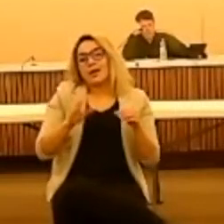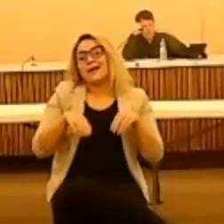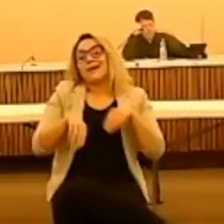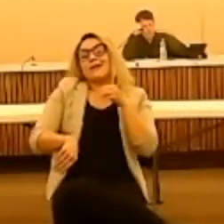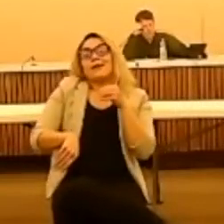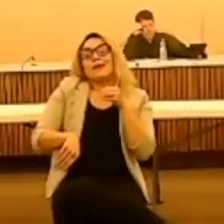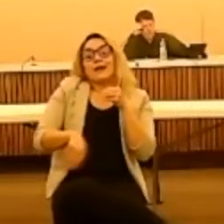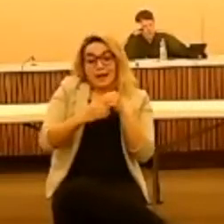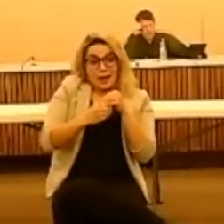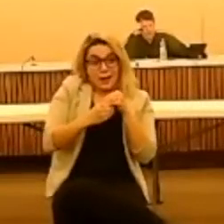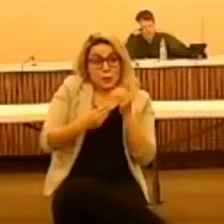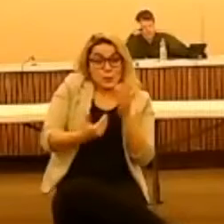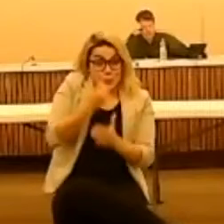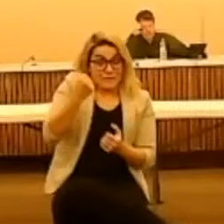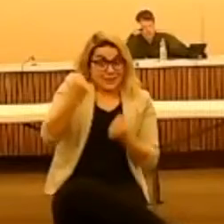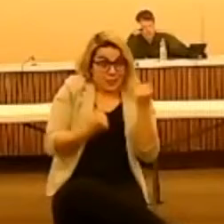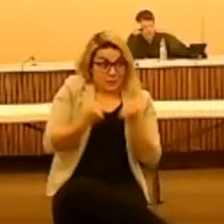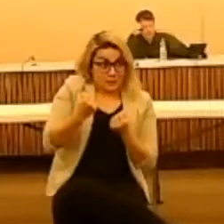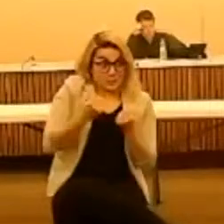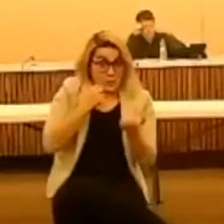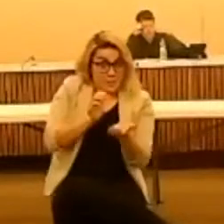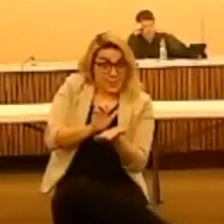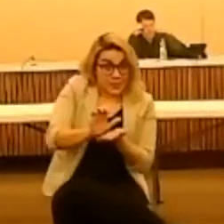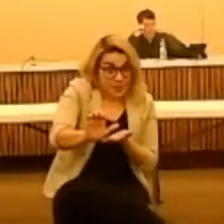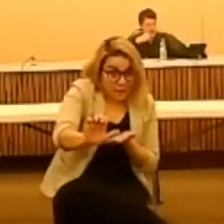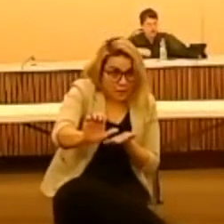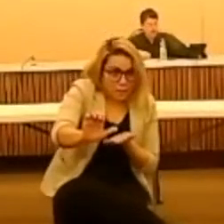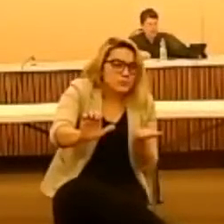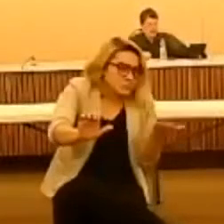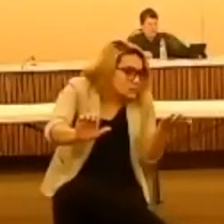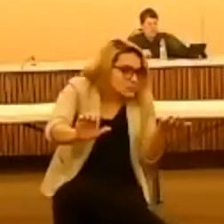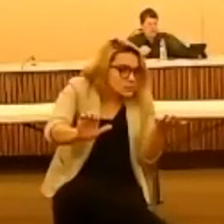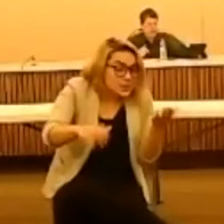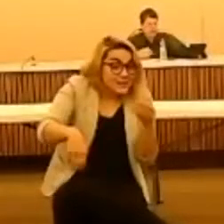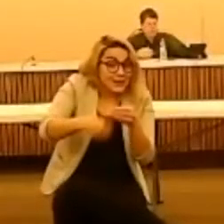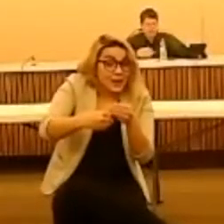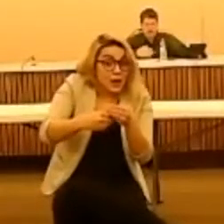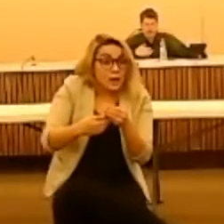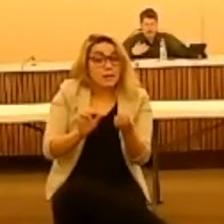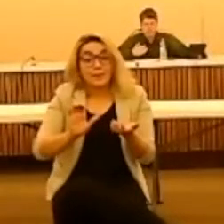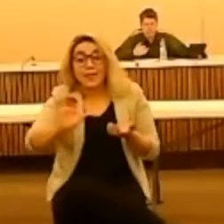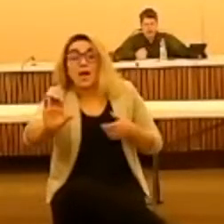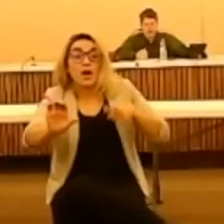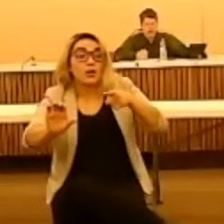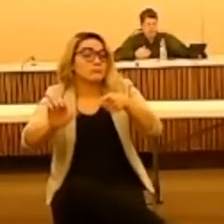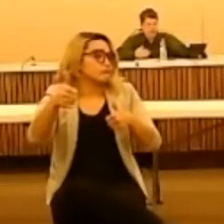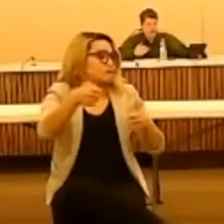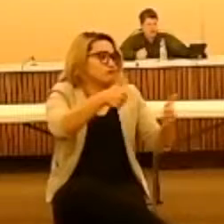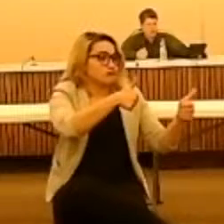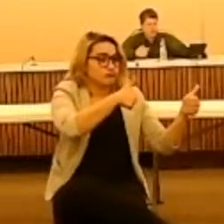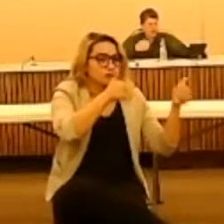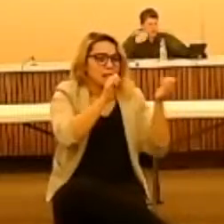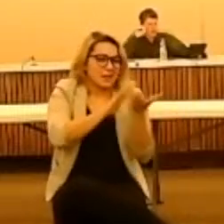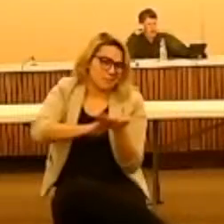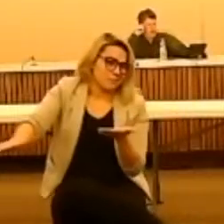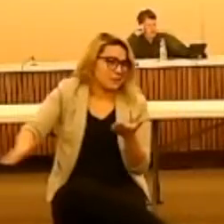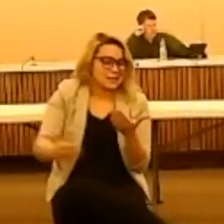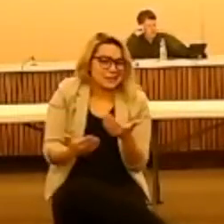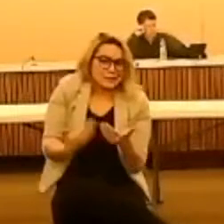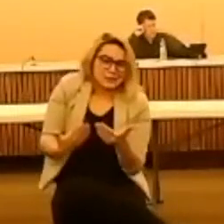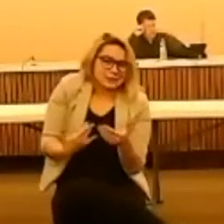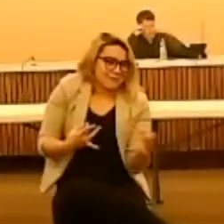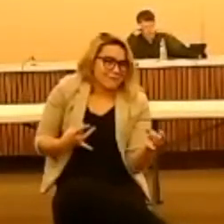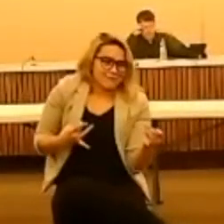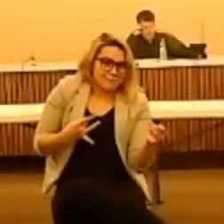new vehicles. And again, it was very efficient, and it potentially has the ability to get even better as we get these new vehicles online.